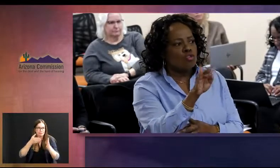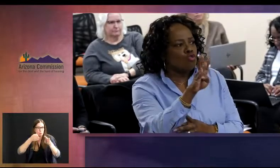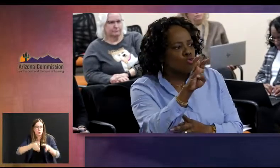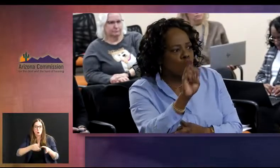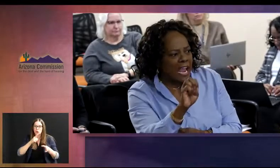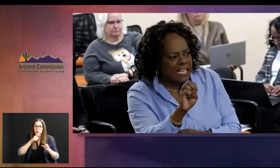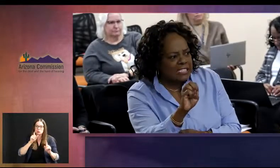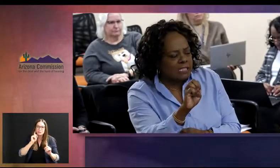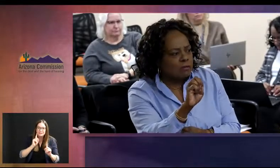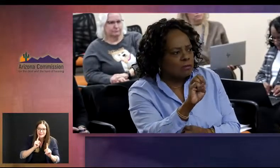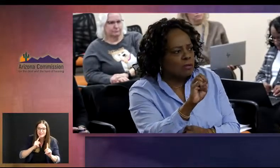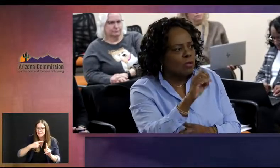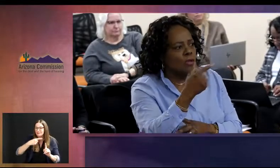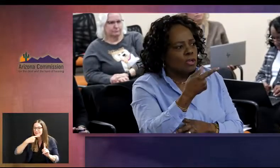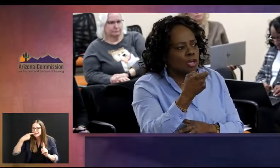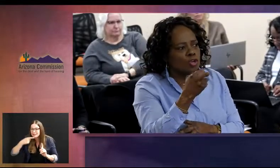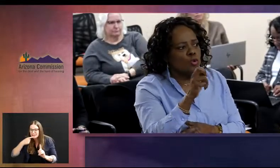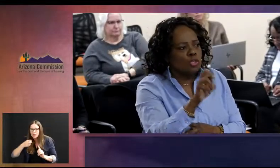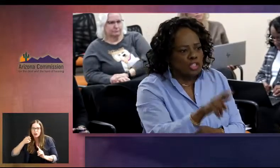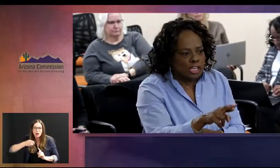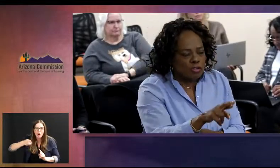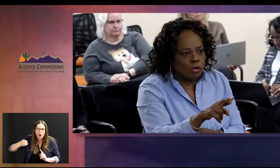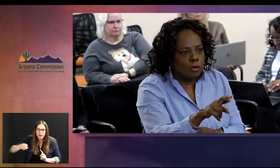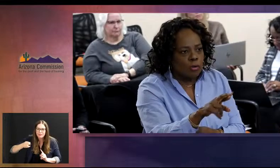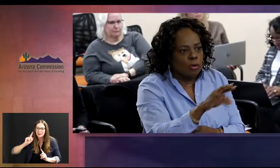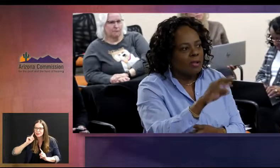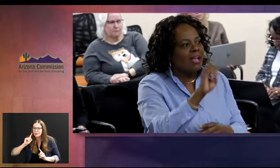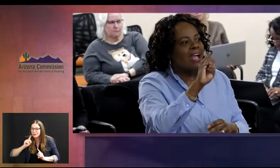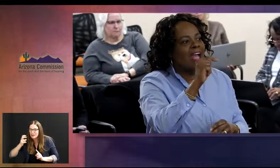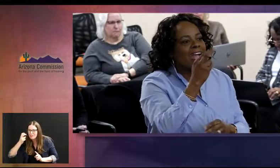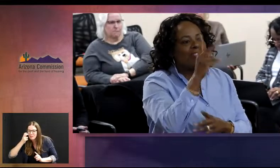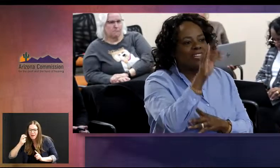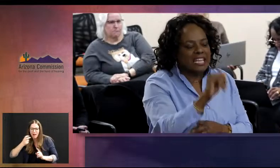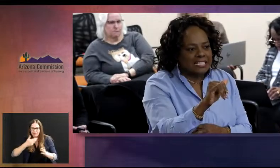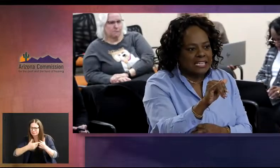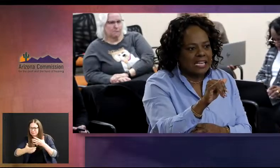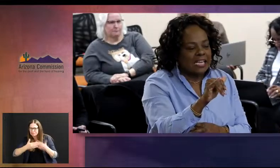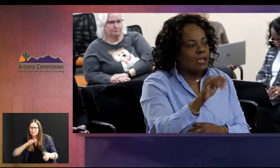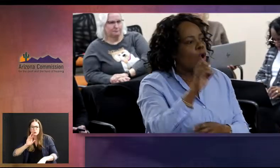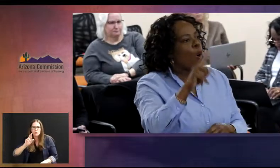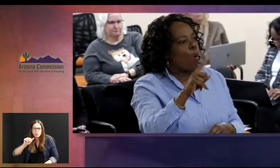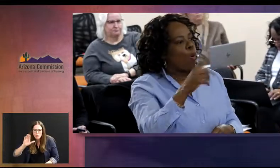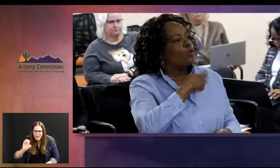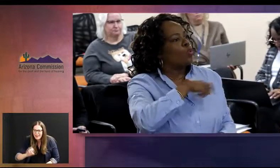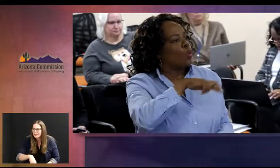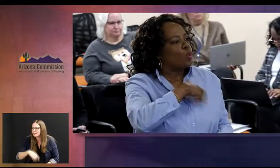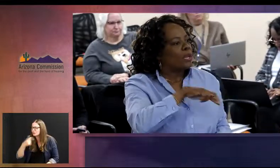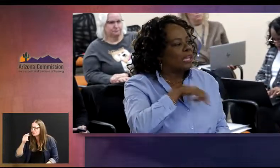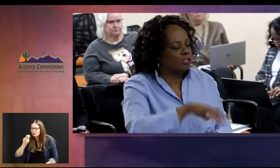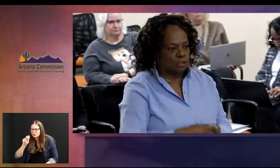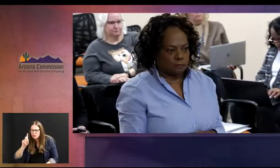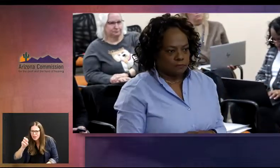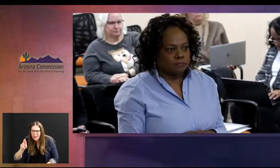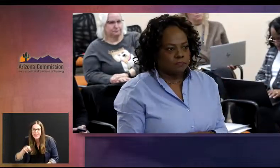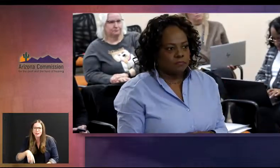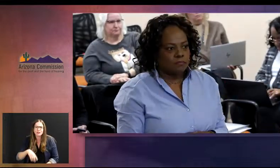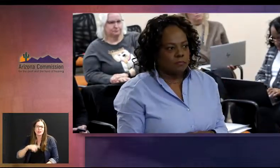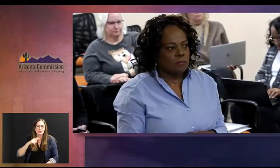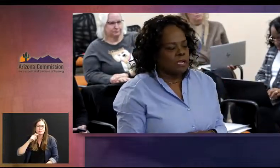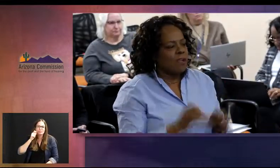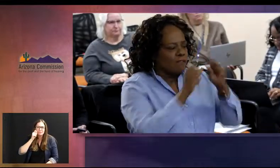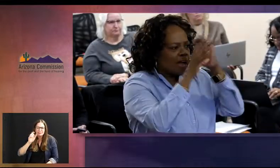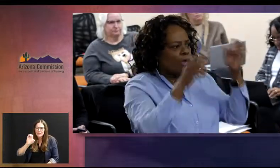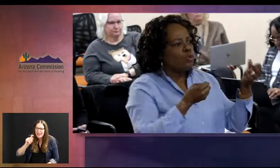disability, your race, your gender, your ethnicity, or your religion.